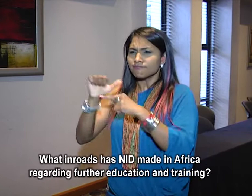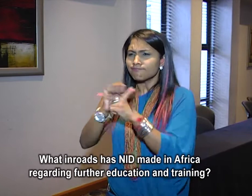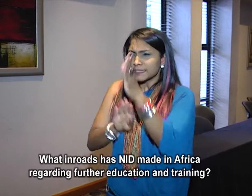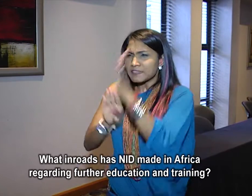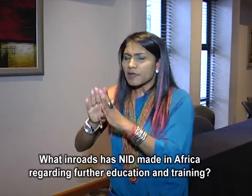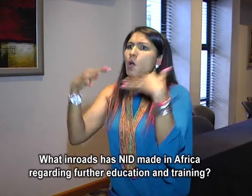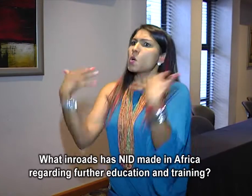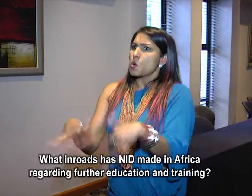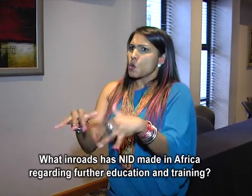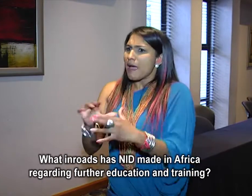training?